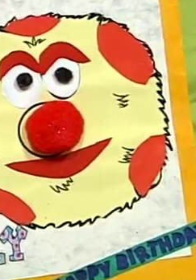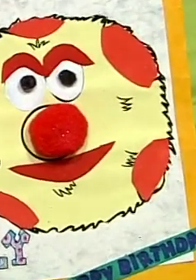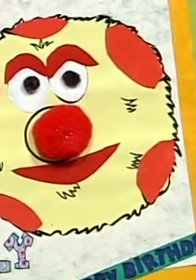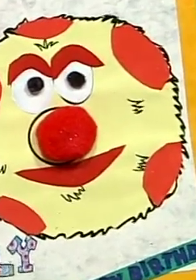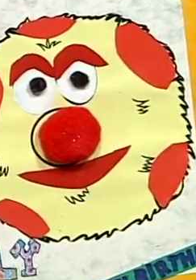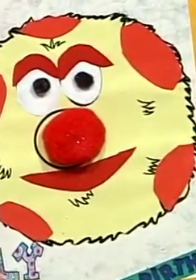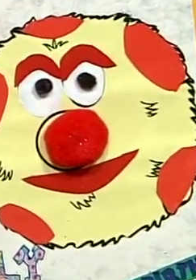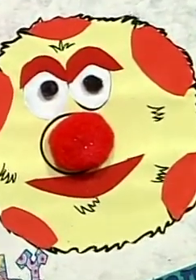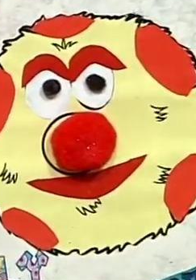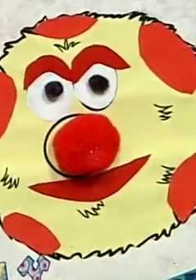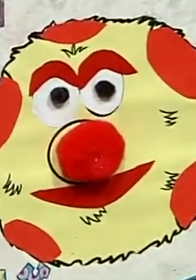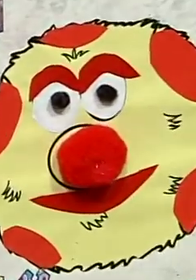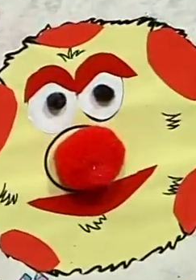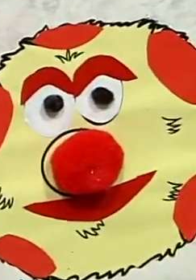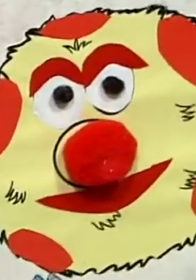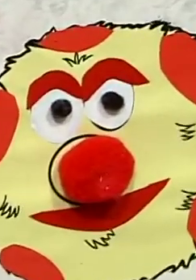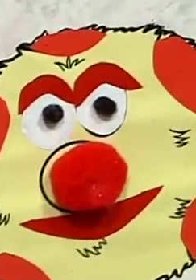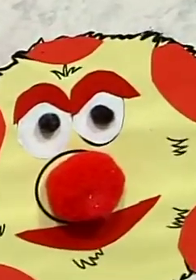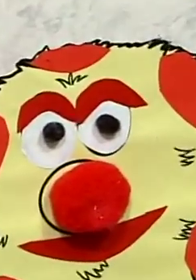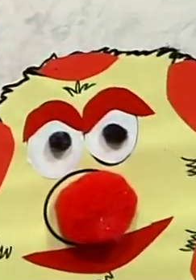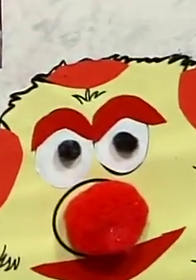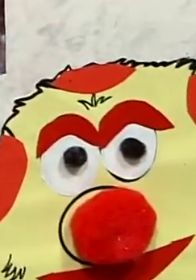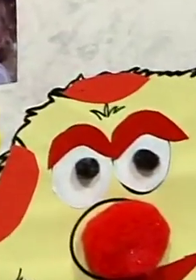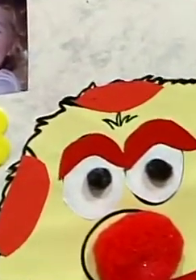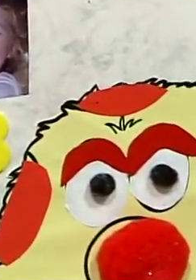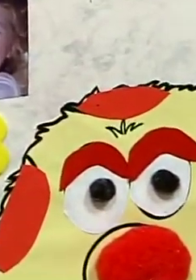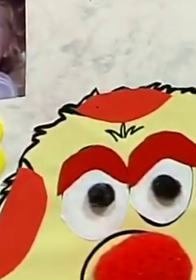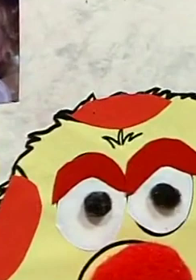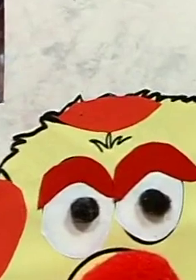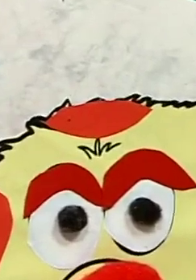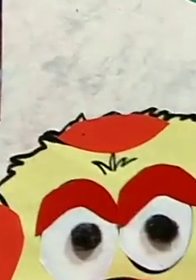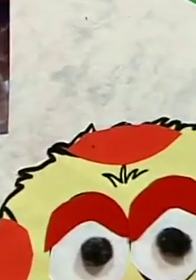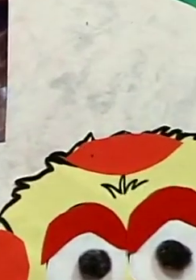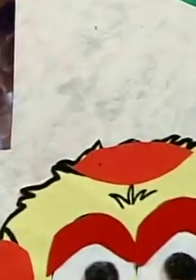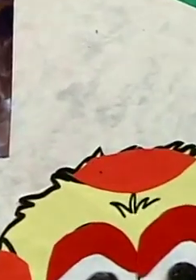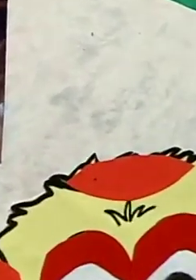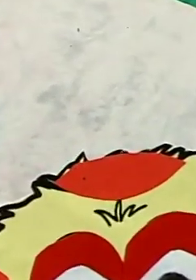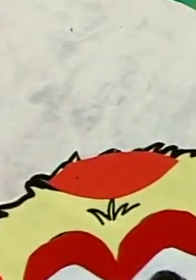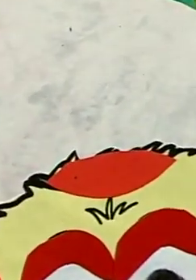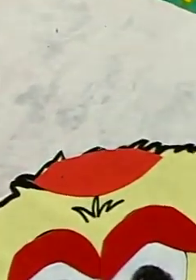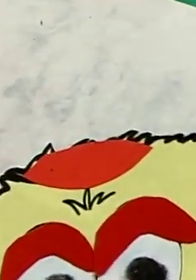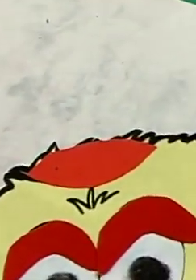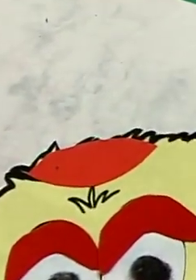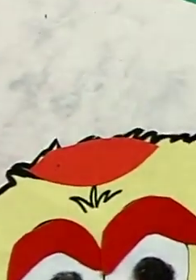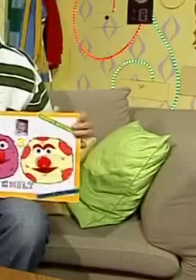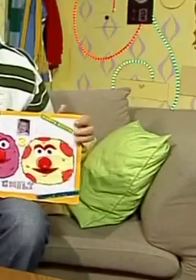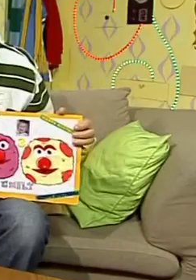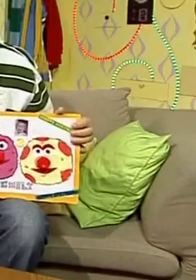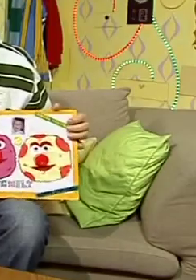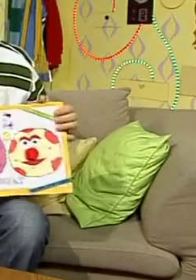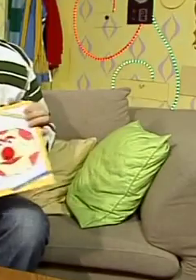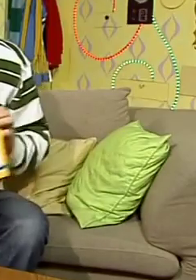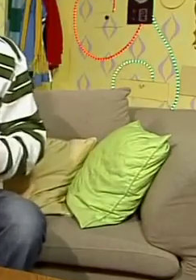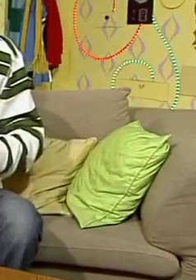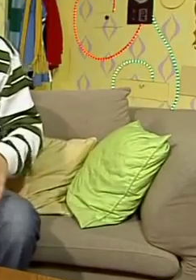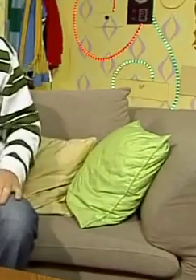you are, giggling with bits and bobs. Happy birthday to you. Lots of love from Mummy and Daddy, baby Alexander and all of your family. Have a